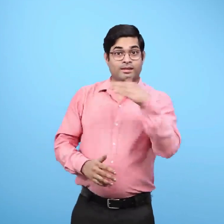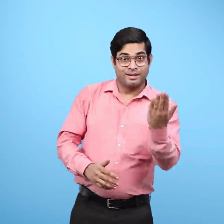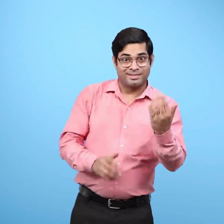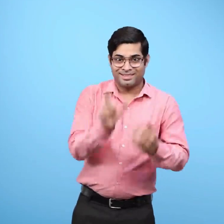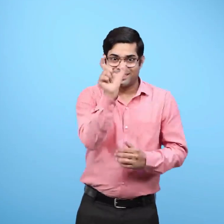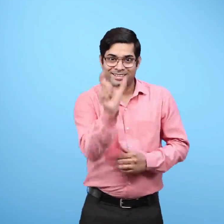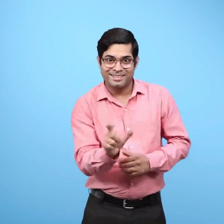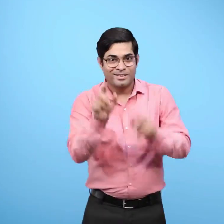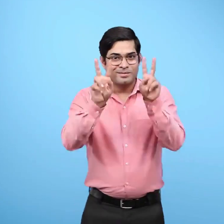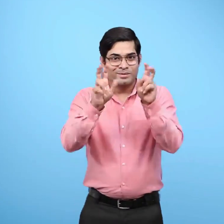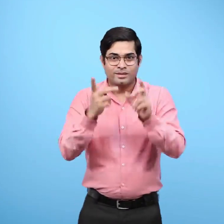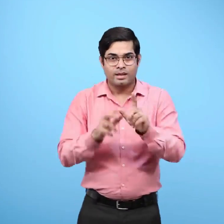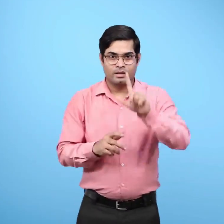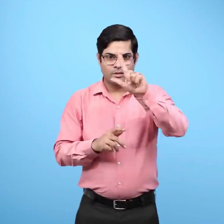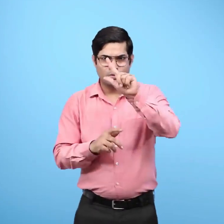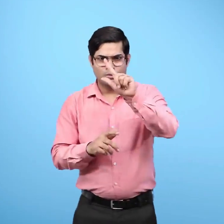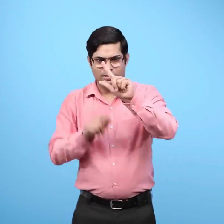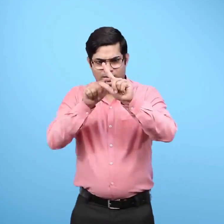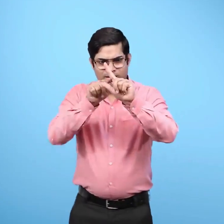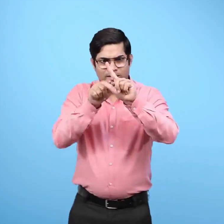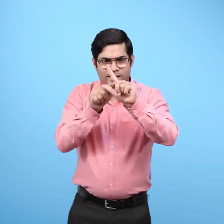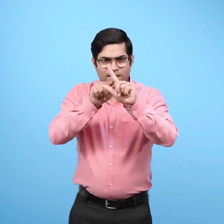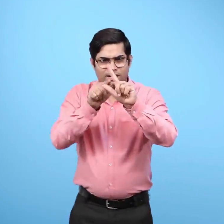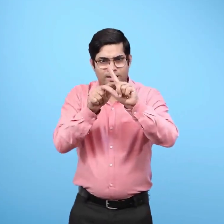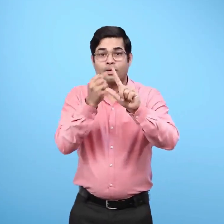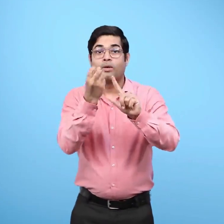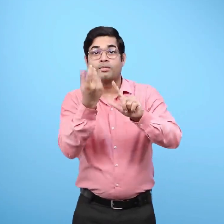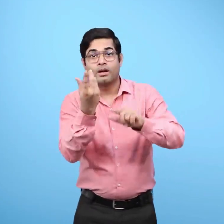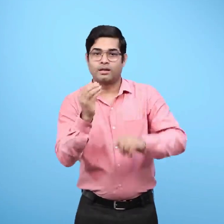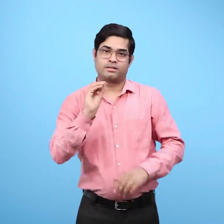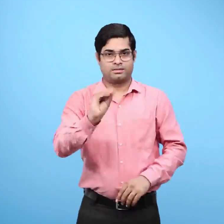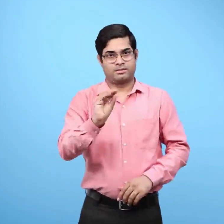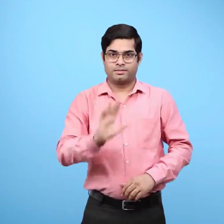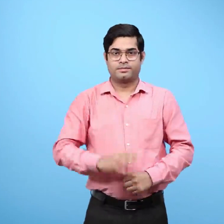Column 4, Number of angles less than a right angle.